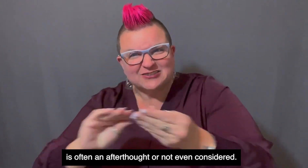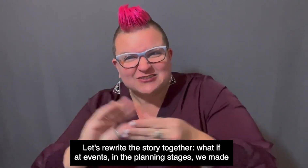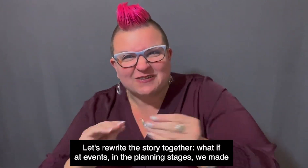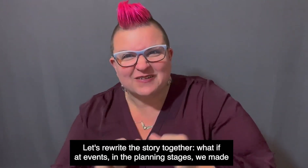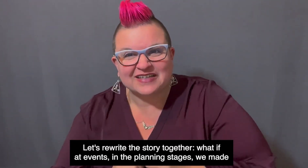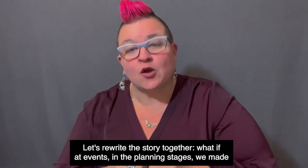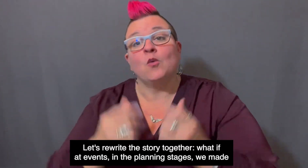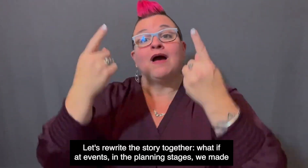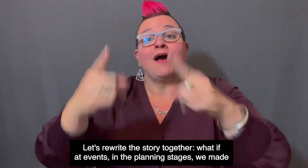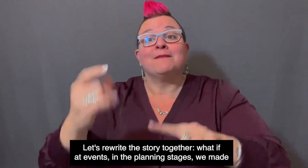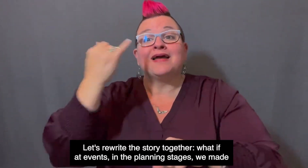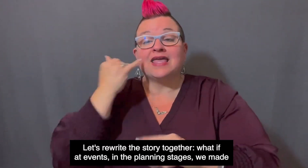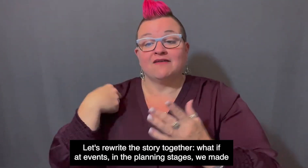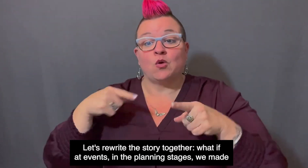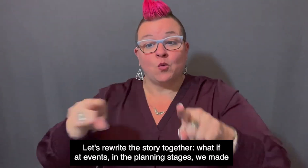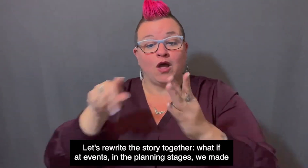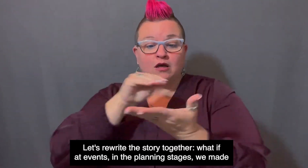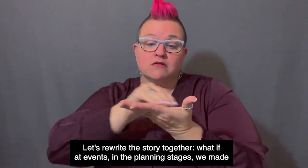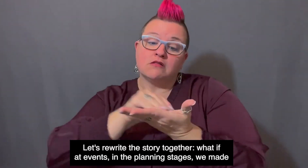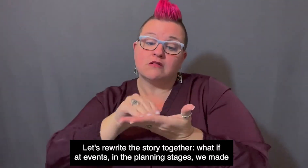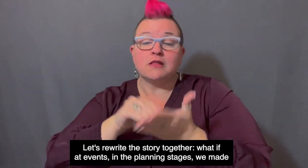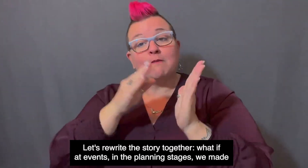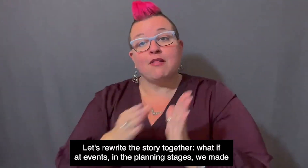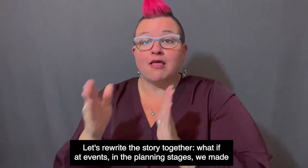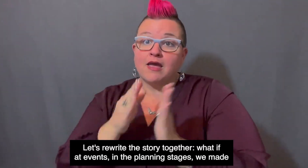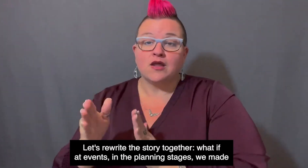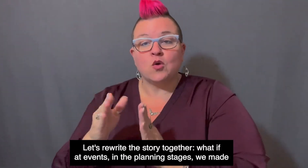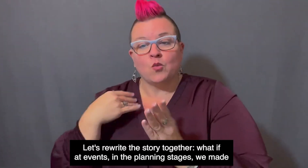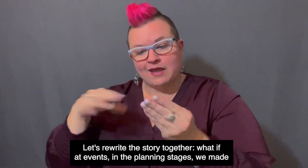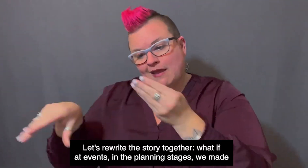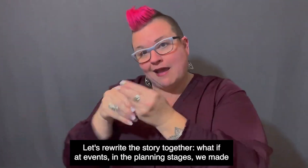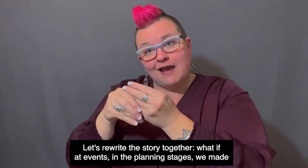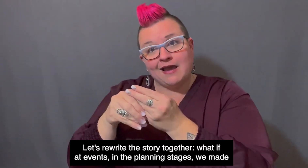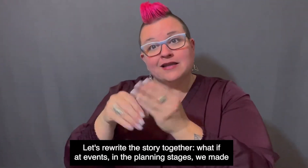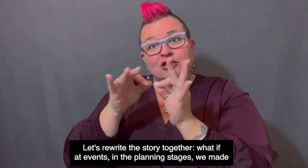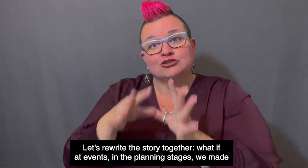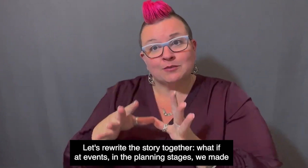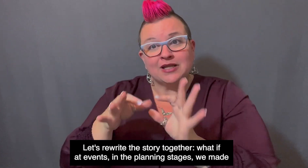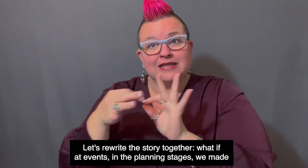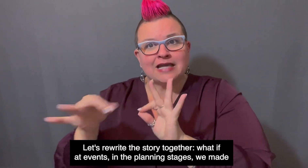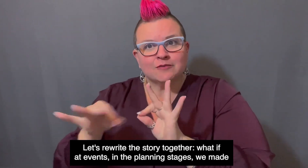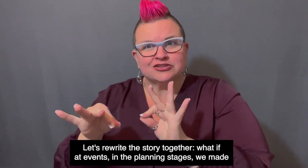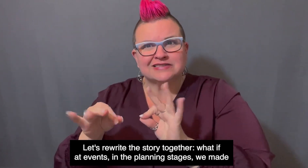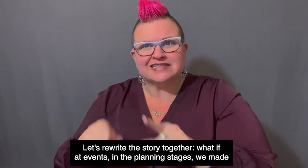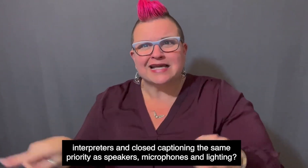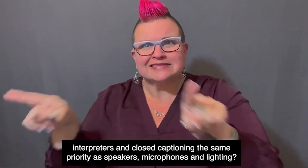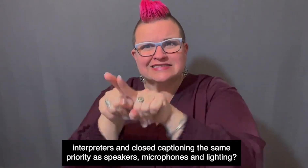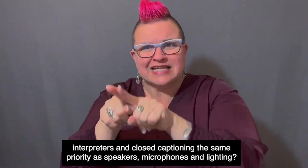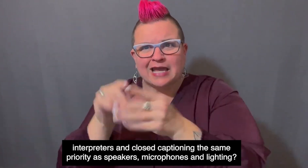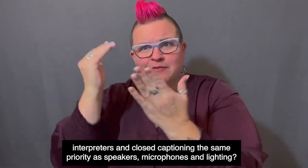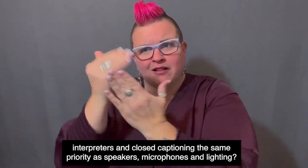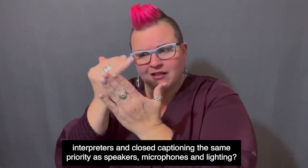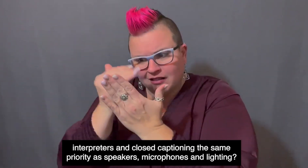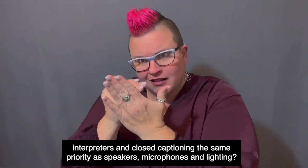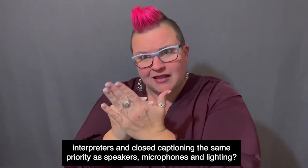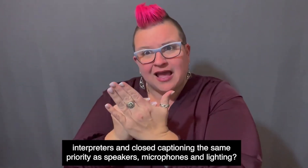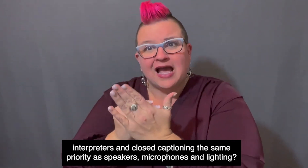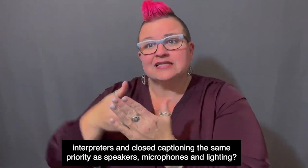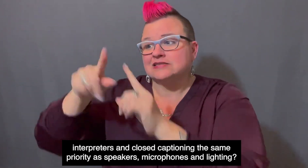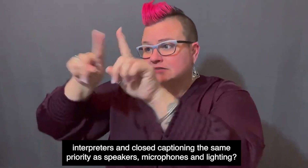Let's rewrite the story together. What if at events in planning stages, we made interpreters and closed captioning the